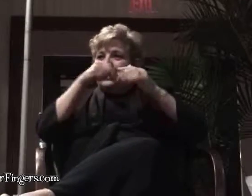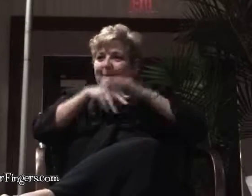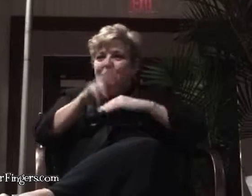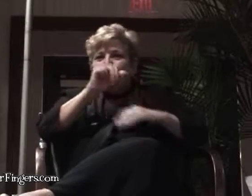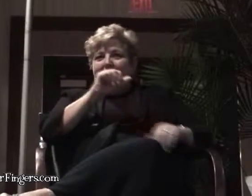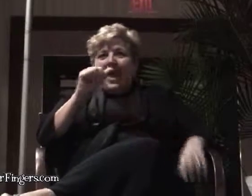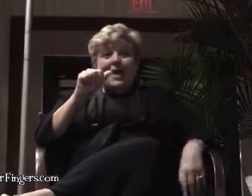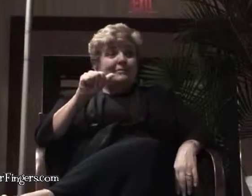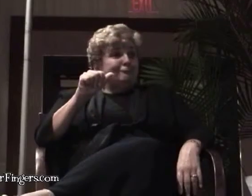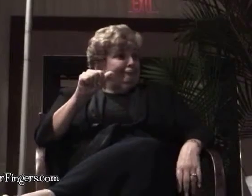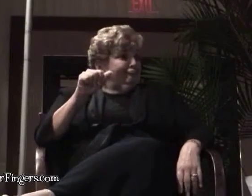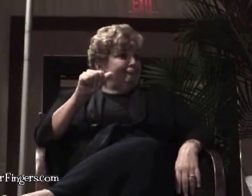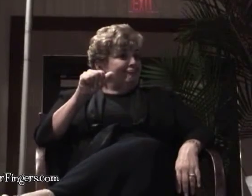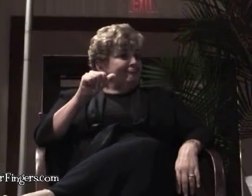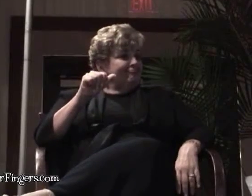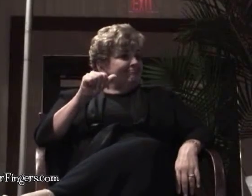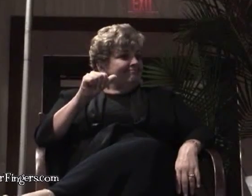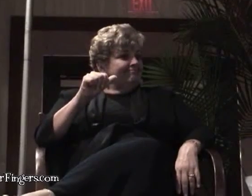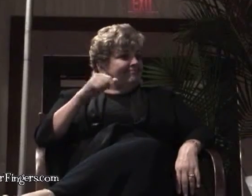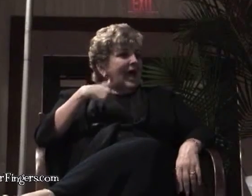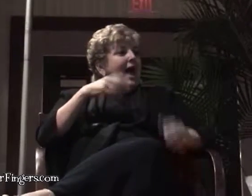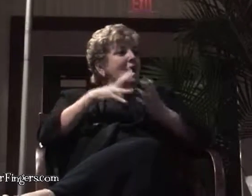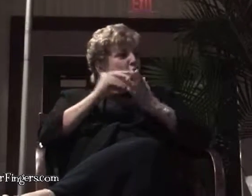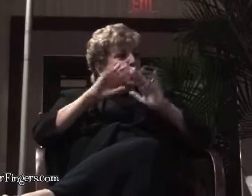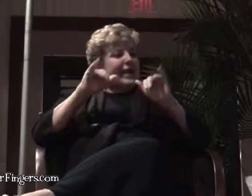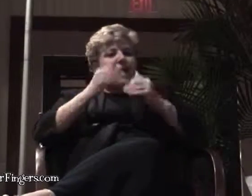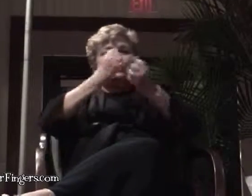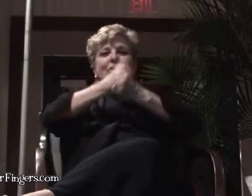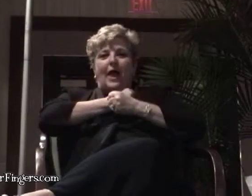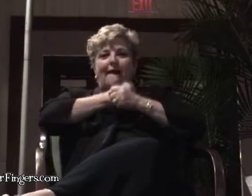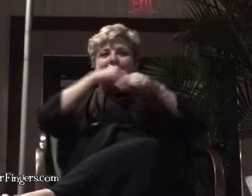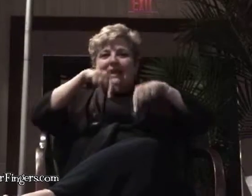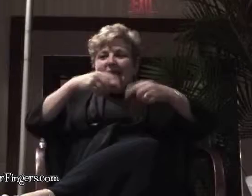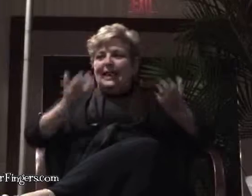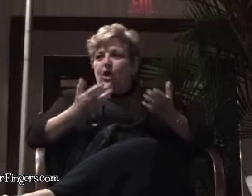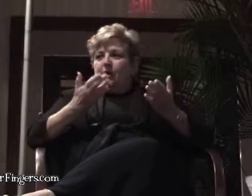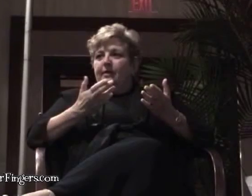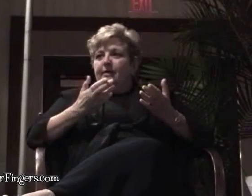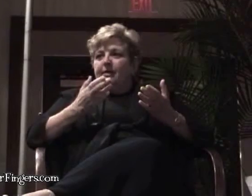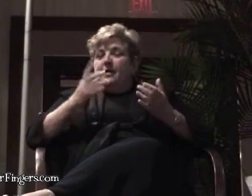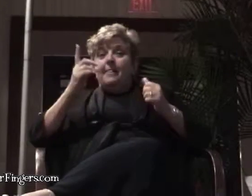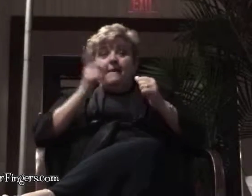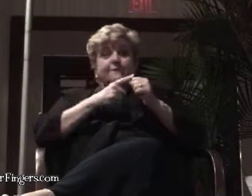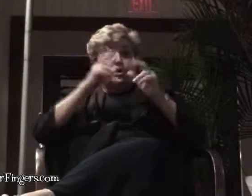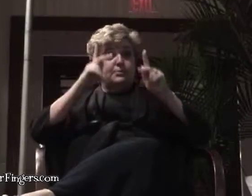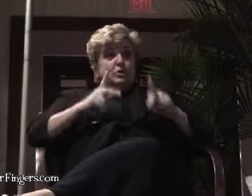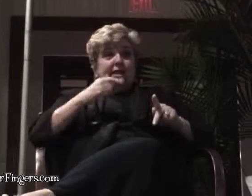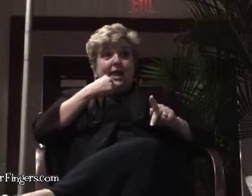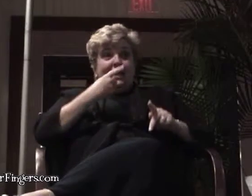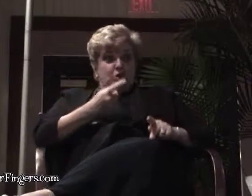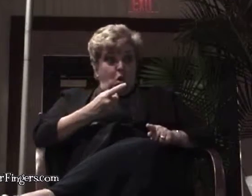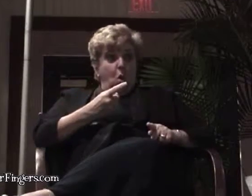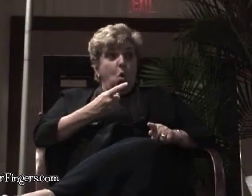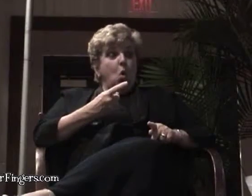I learned how to love in here. The first person, I told a lot of people I loved them, but the first person I ever fell in love